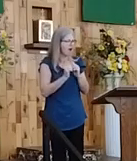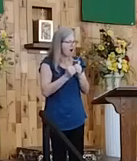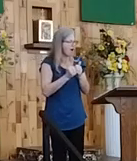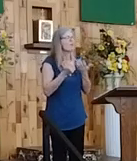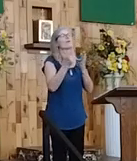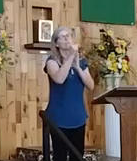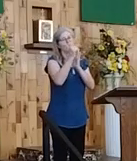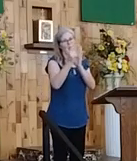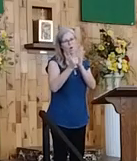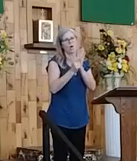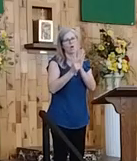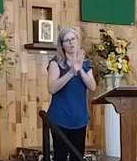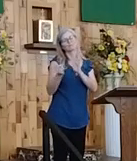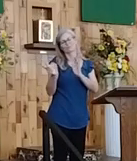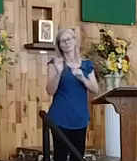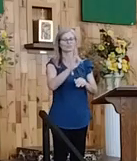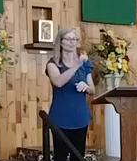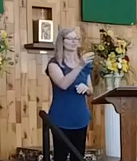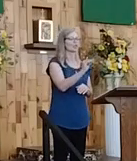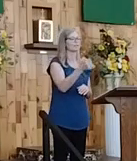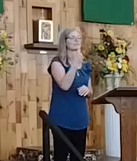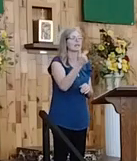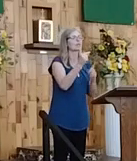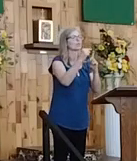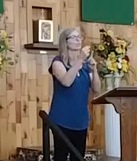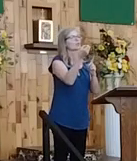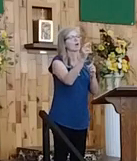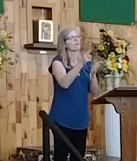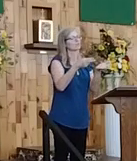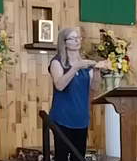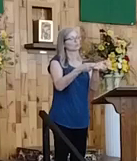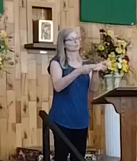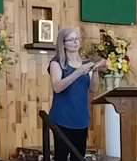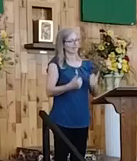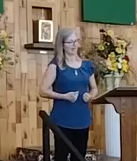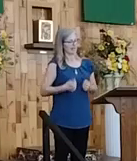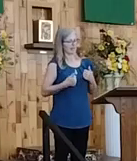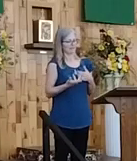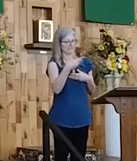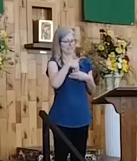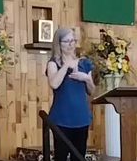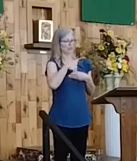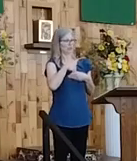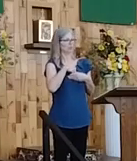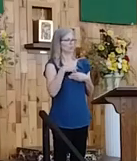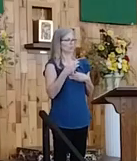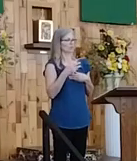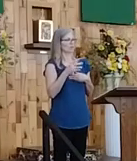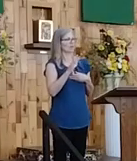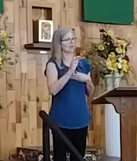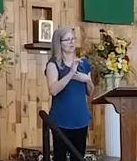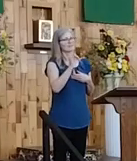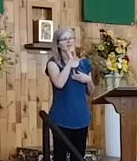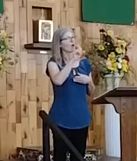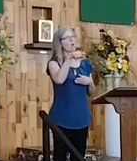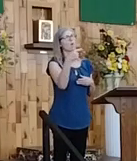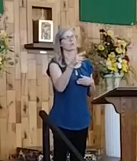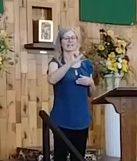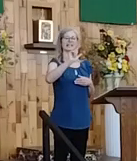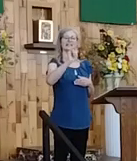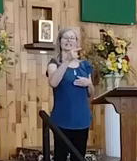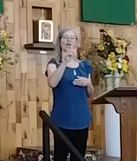law, or as James says, the word of truth that lives in you. And it's not only